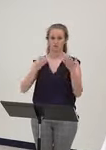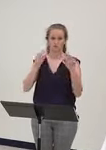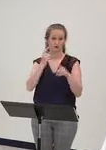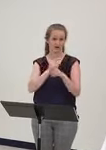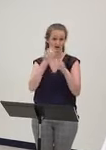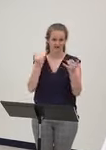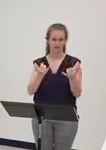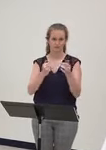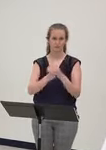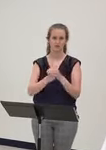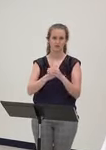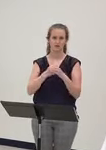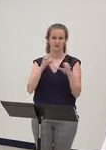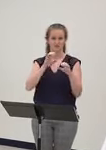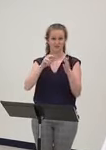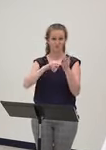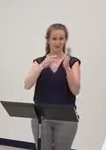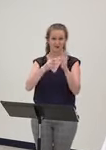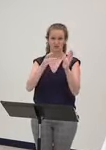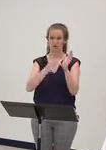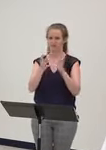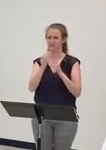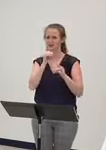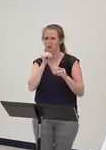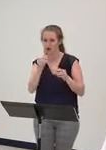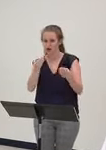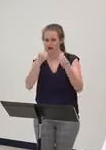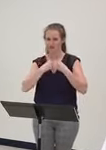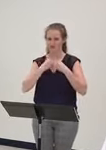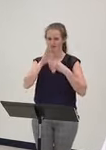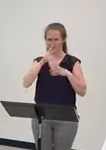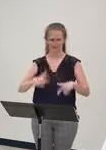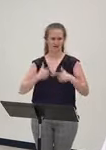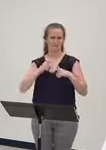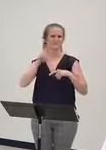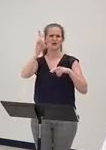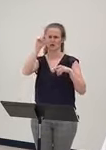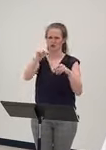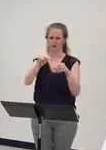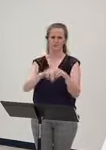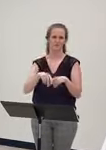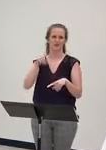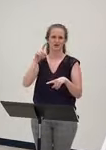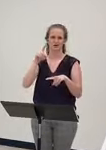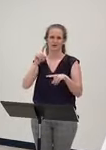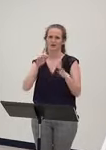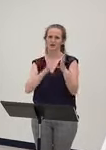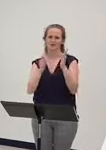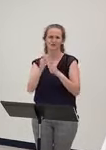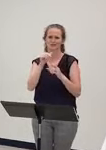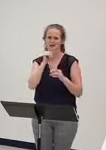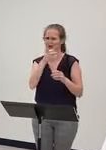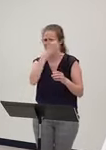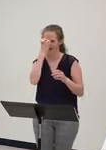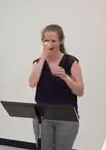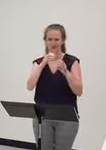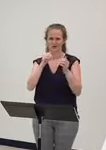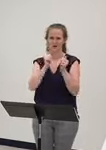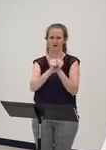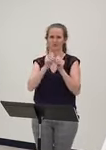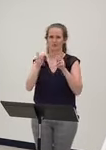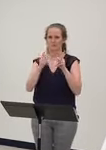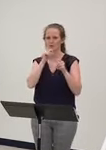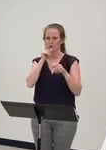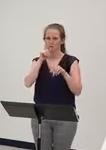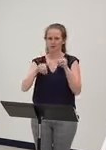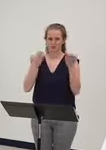not give us his life? Absolutely not. That Jesus does not get angry with those who cannot be with us because